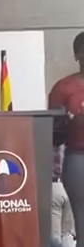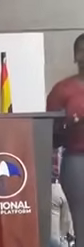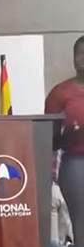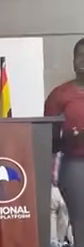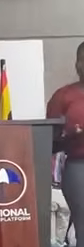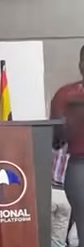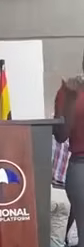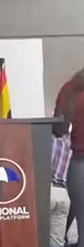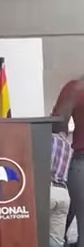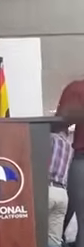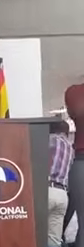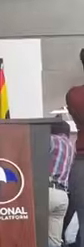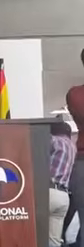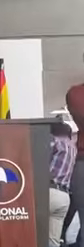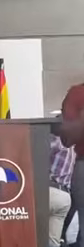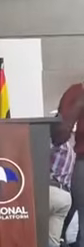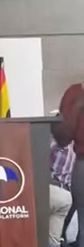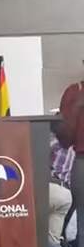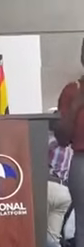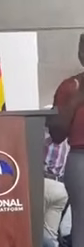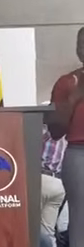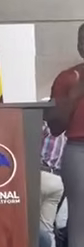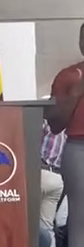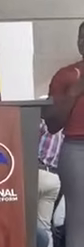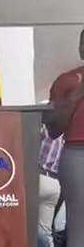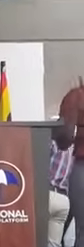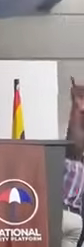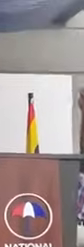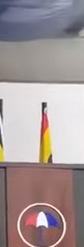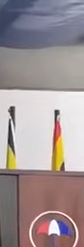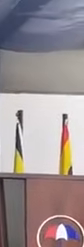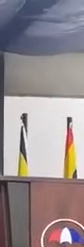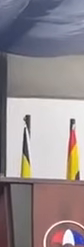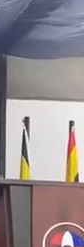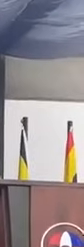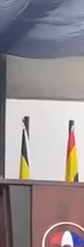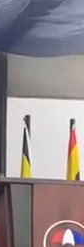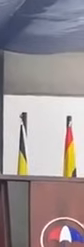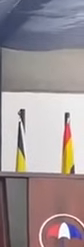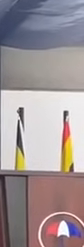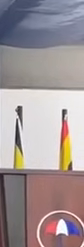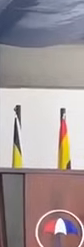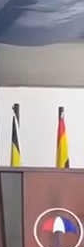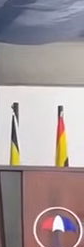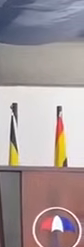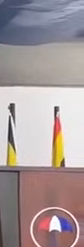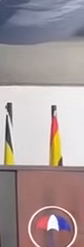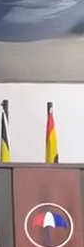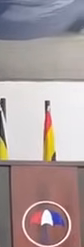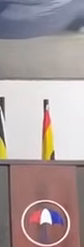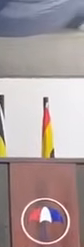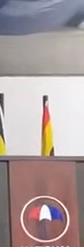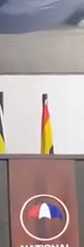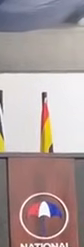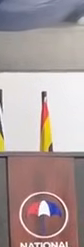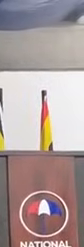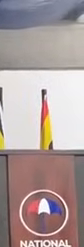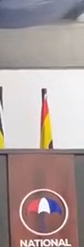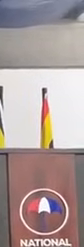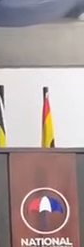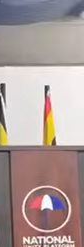kati ffe abangi okusigala nga bakyatuwambye ebbanga lino lyonna balina okutukutulamu